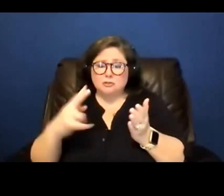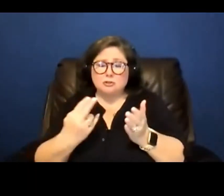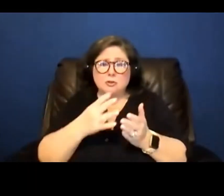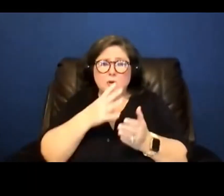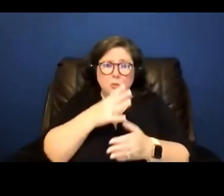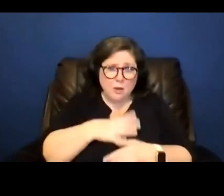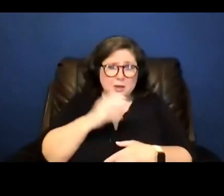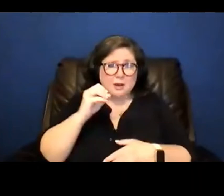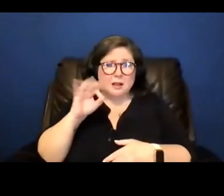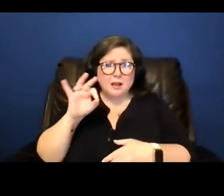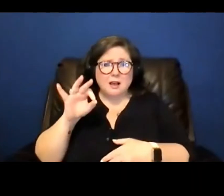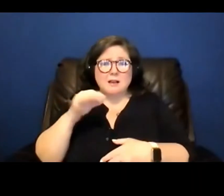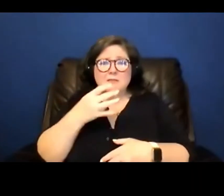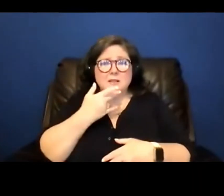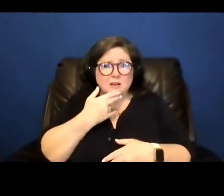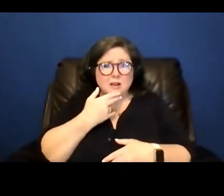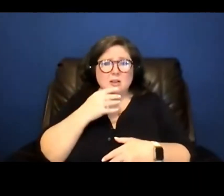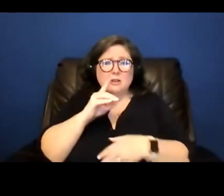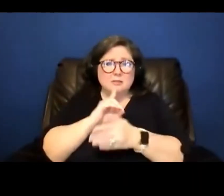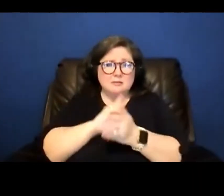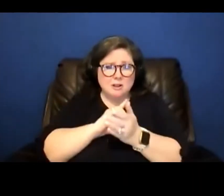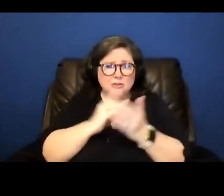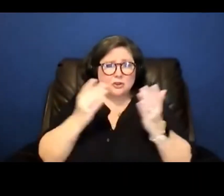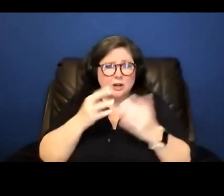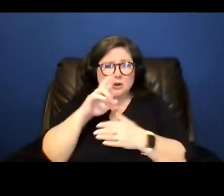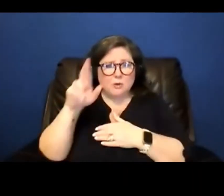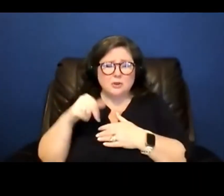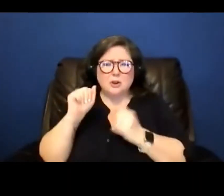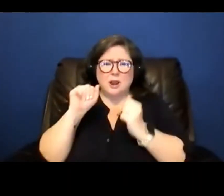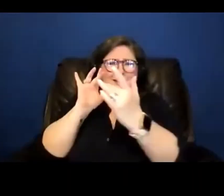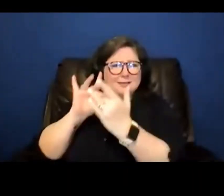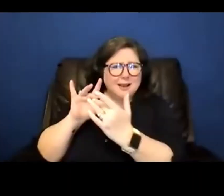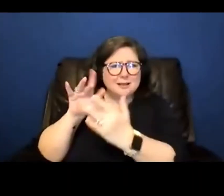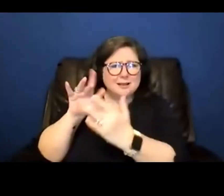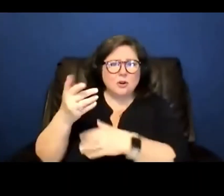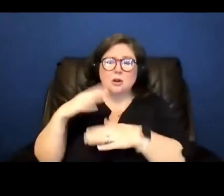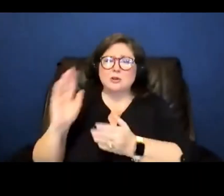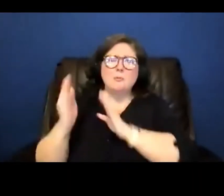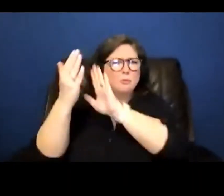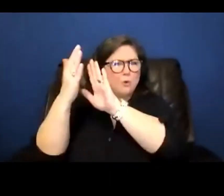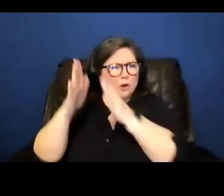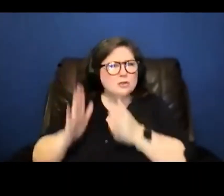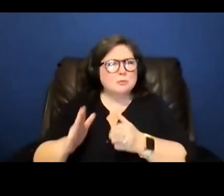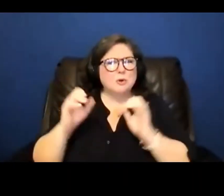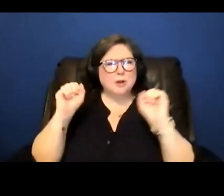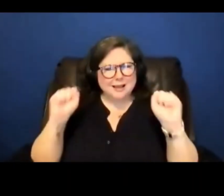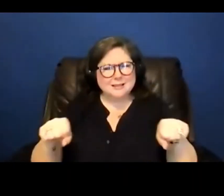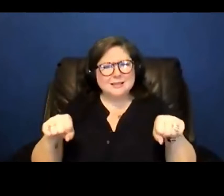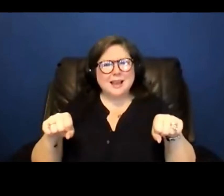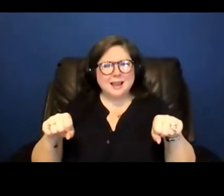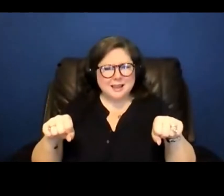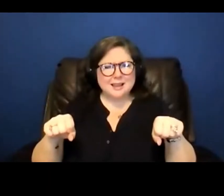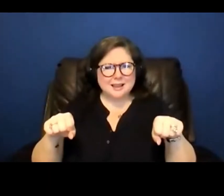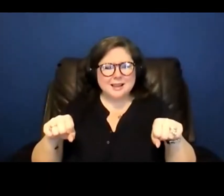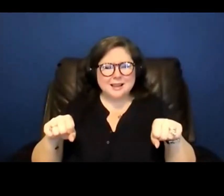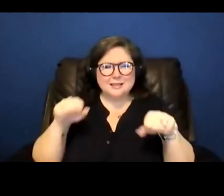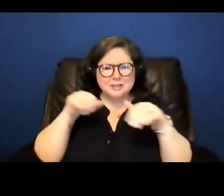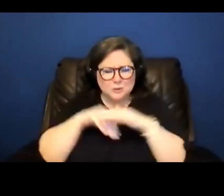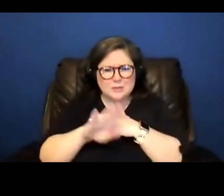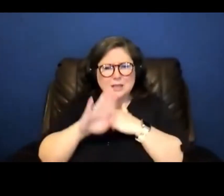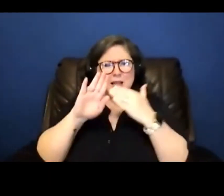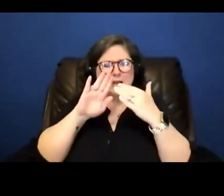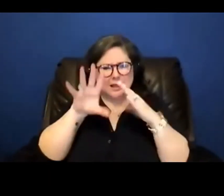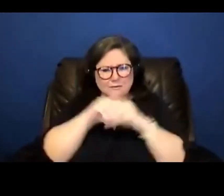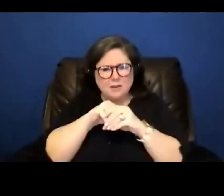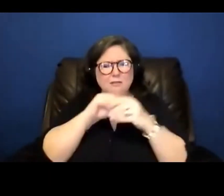a doctor. She was here in Rochester. I could reach her, and she was approachable. She was in the community. You could ask her any question. She didn't